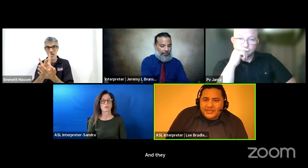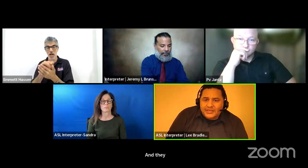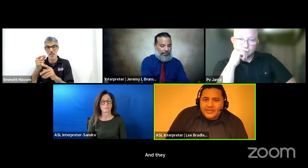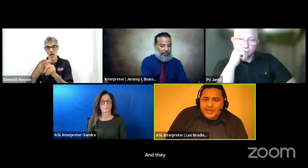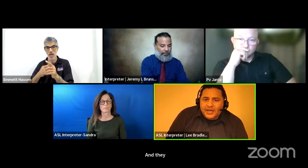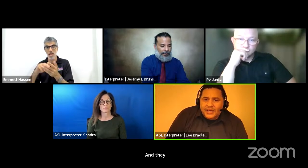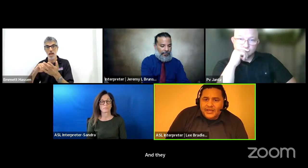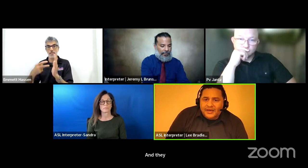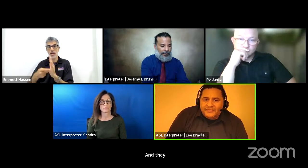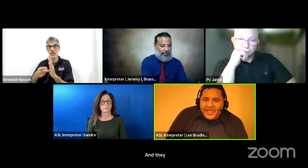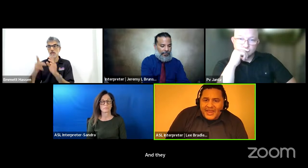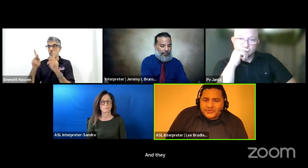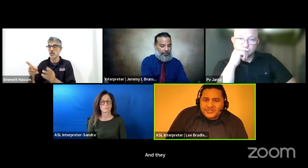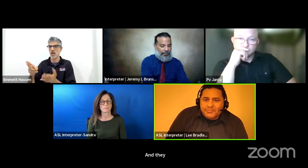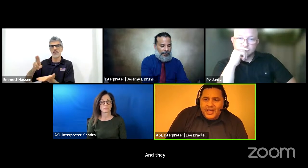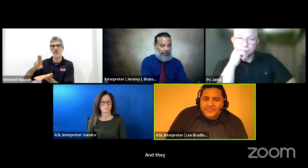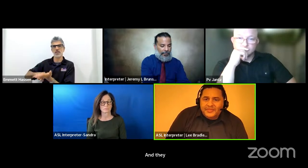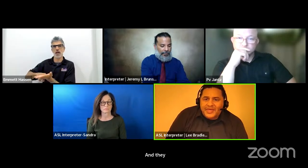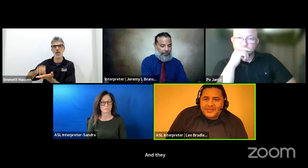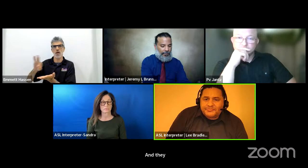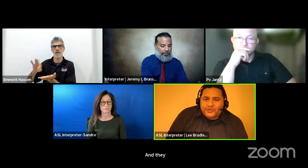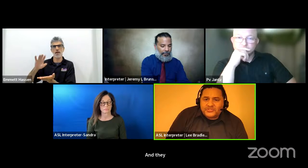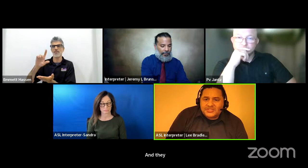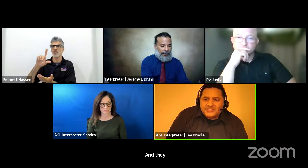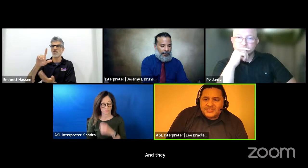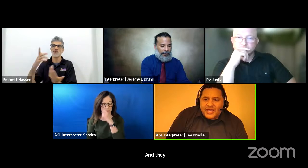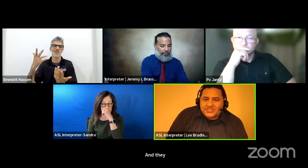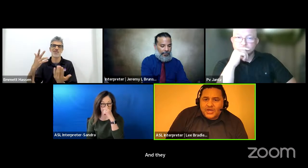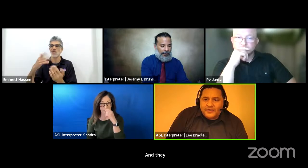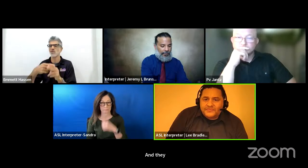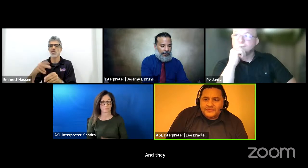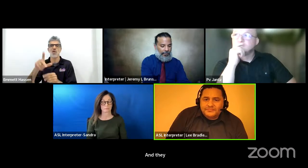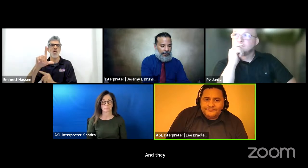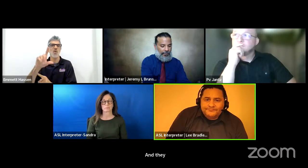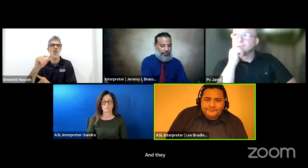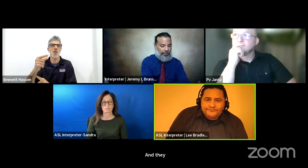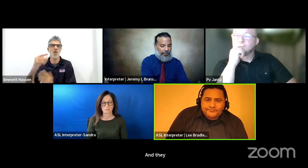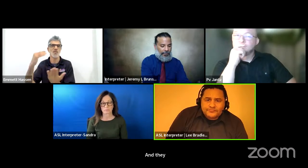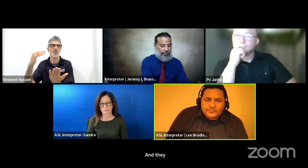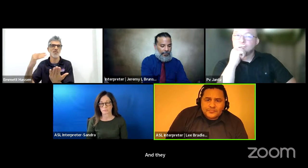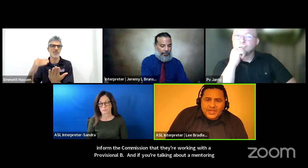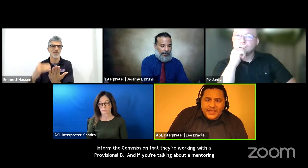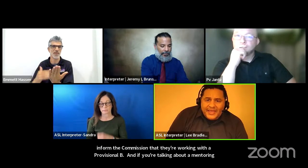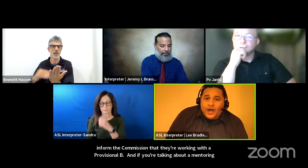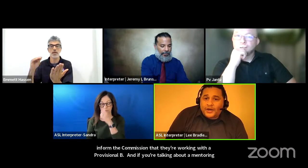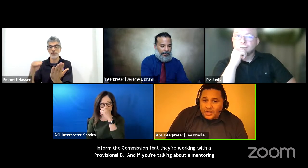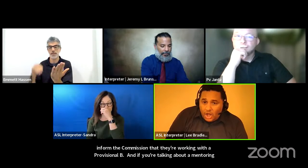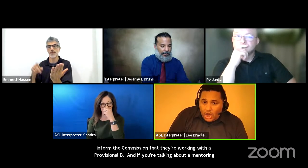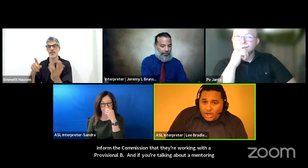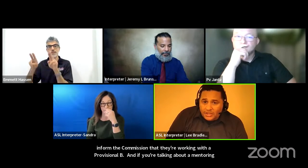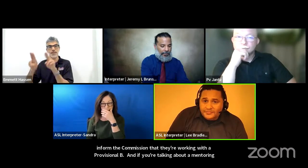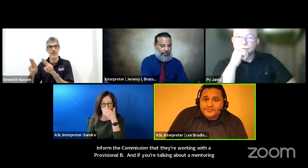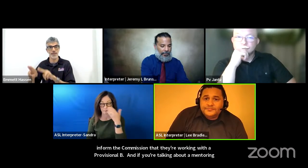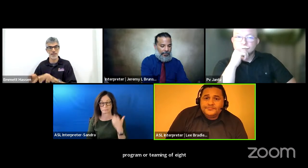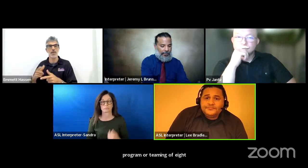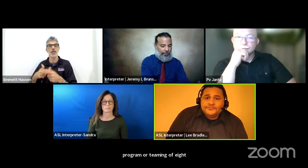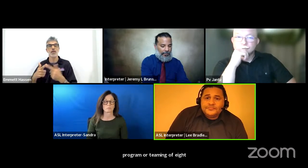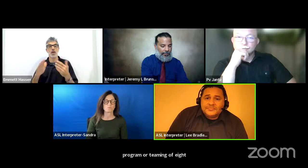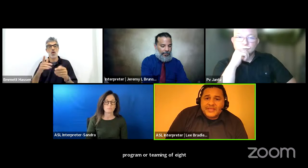teaming of 8 hours a month, that means a person signs off on a log.